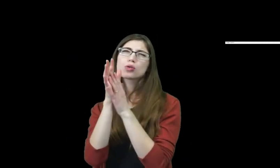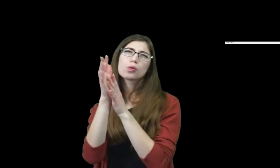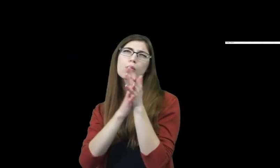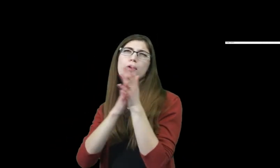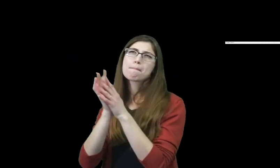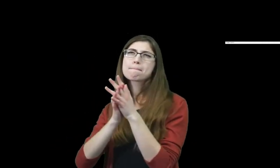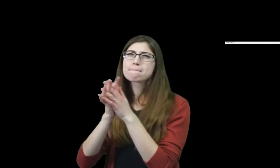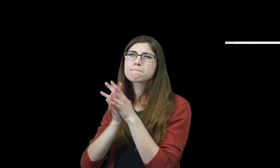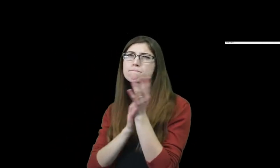to